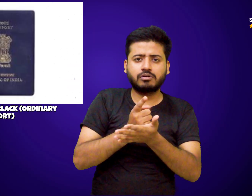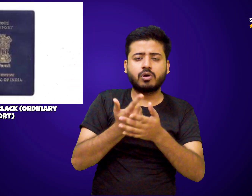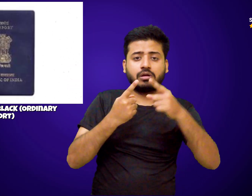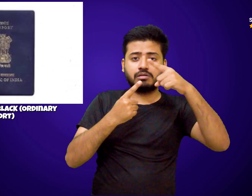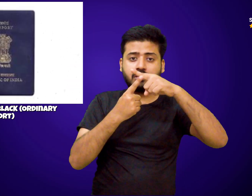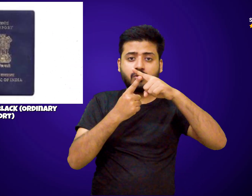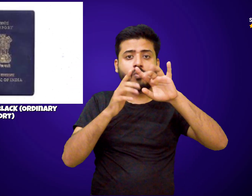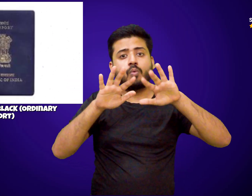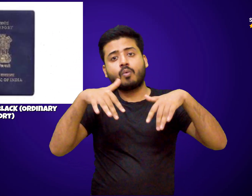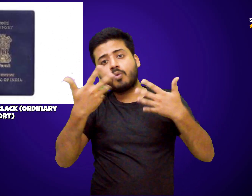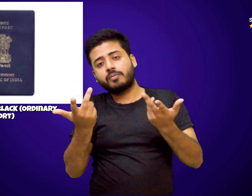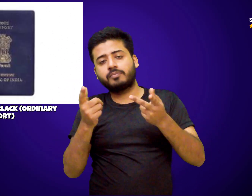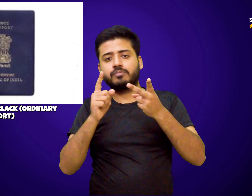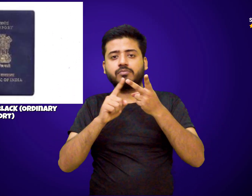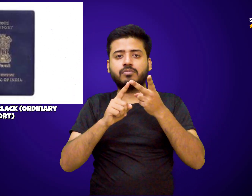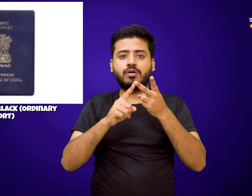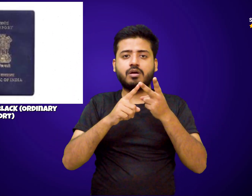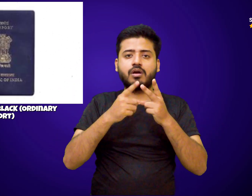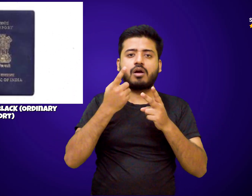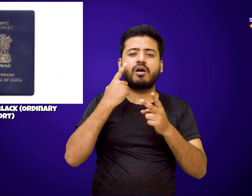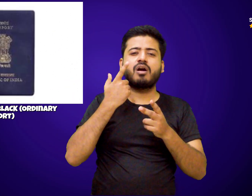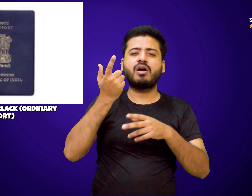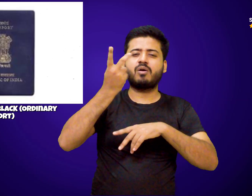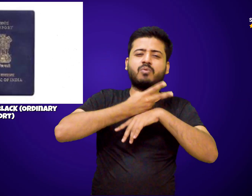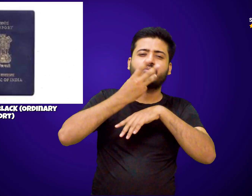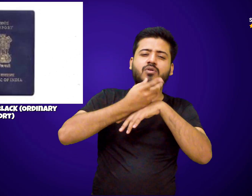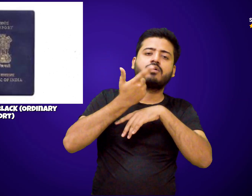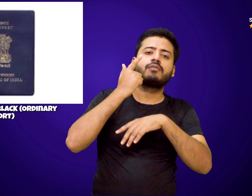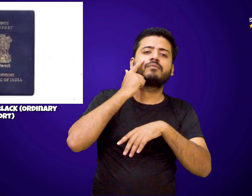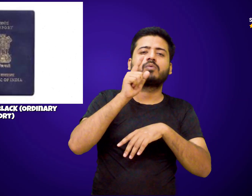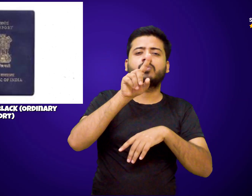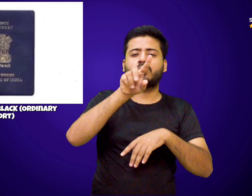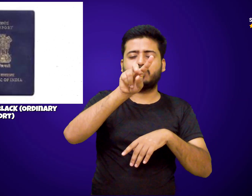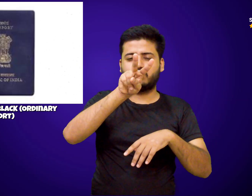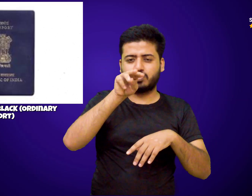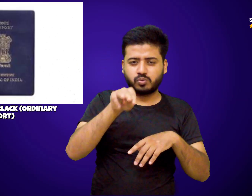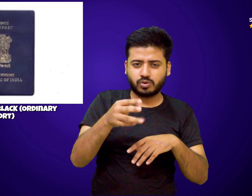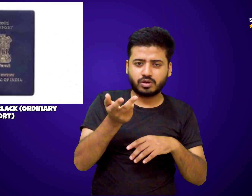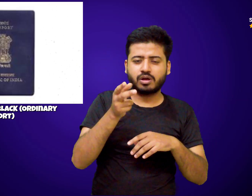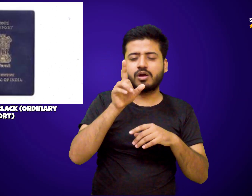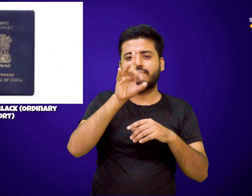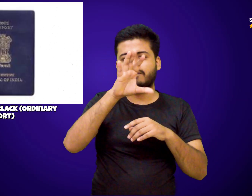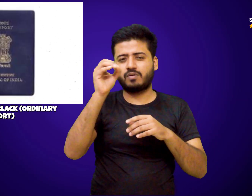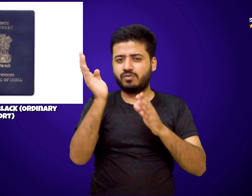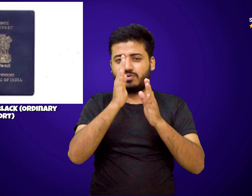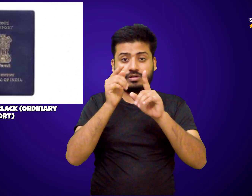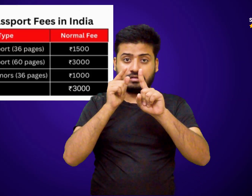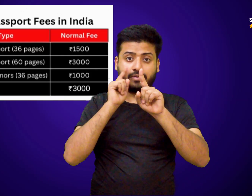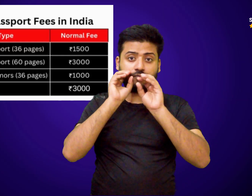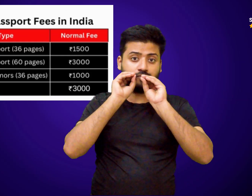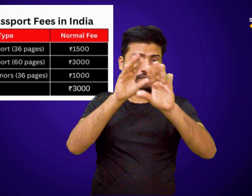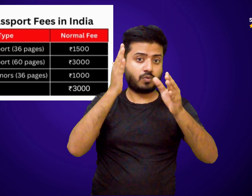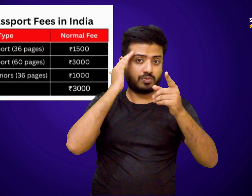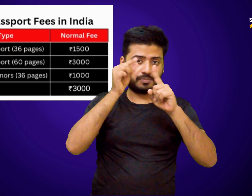of parliament, and other high-ranking officials. This passport grants diplomatic immunity and other special